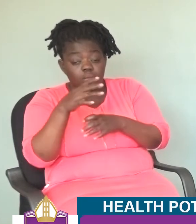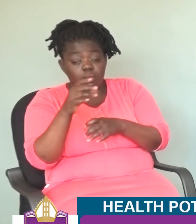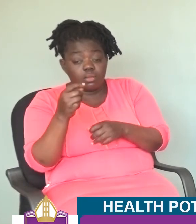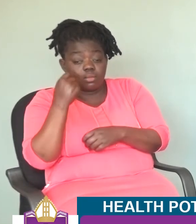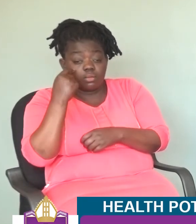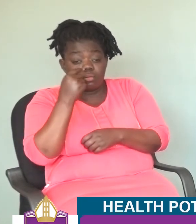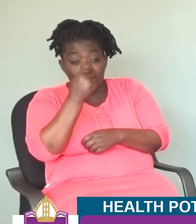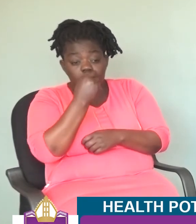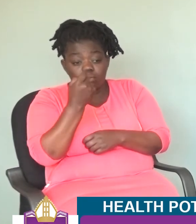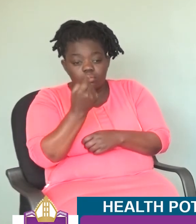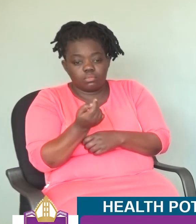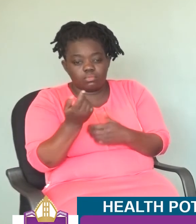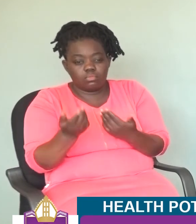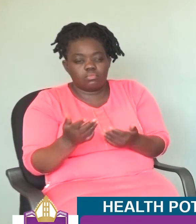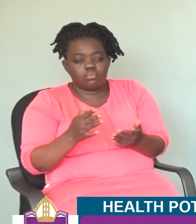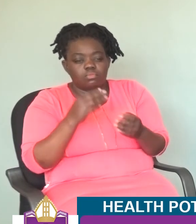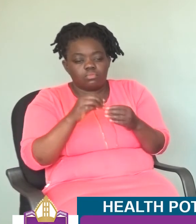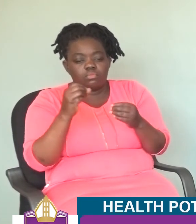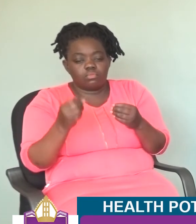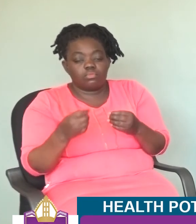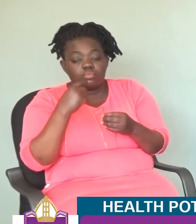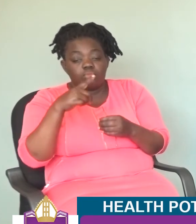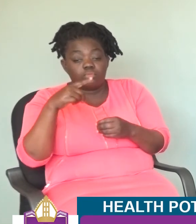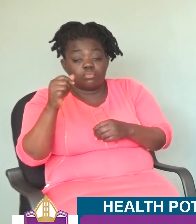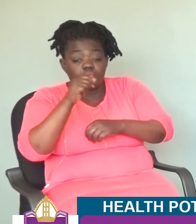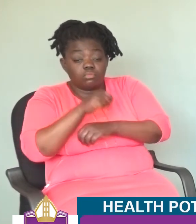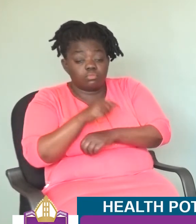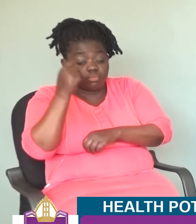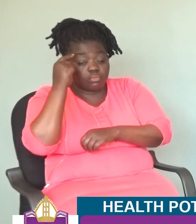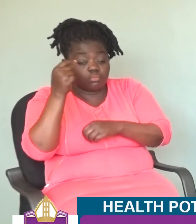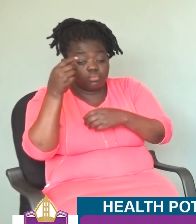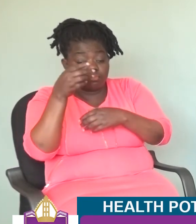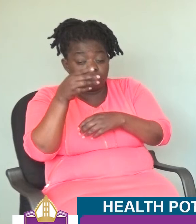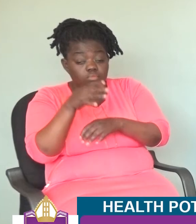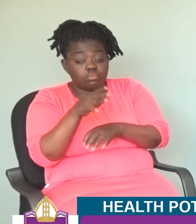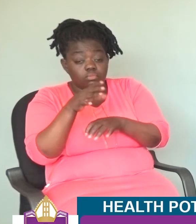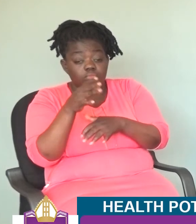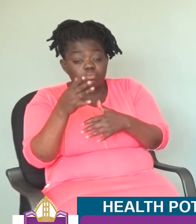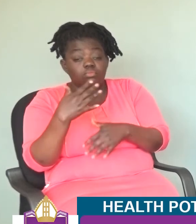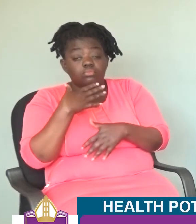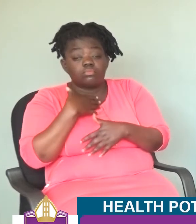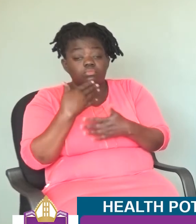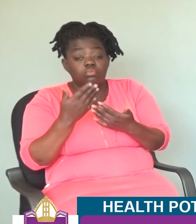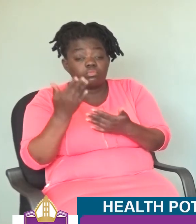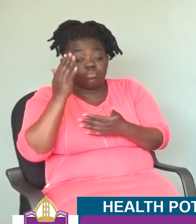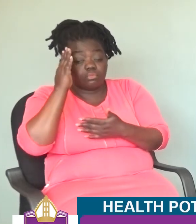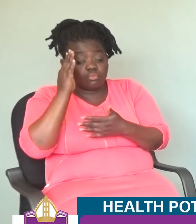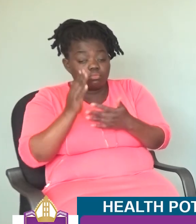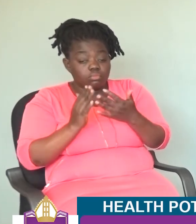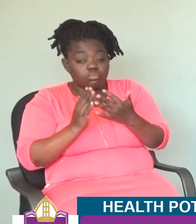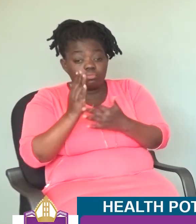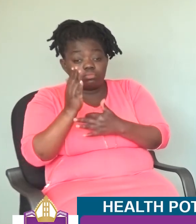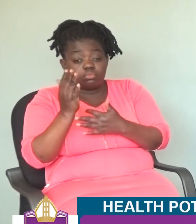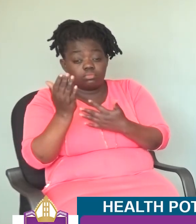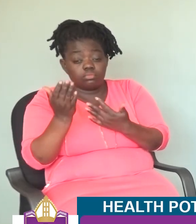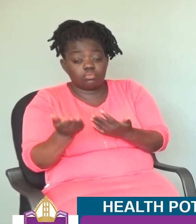check my child who is going to school for a checkup? Much as you've told us that you want to be sure that their